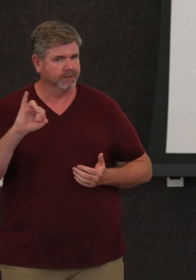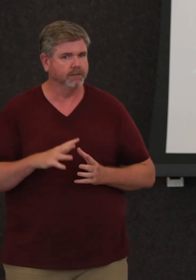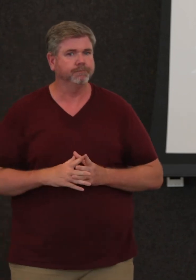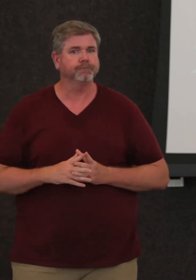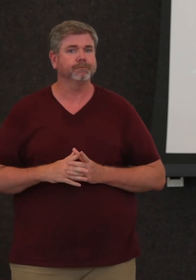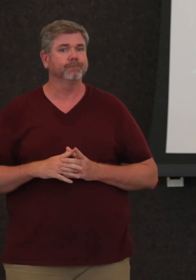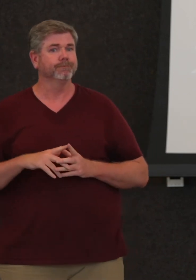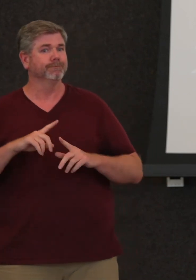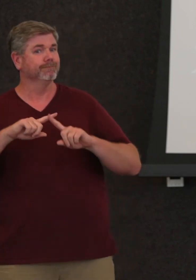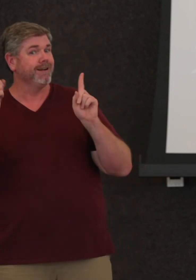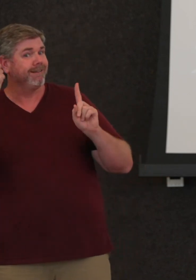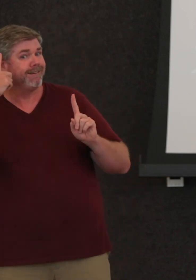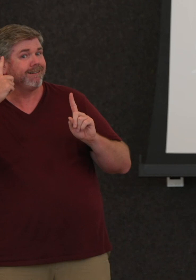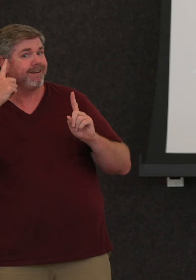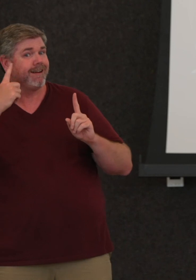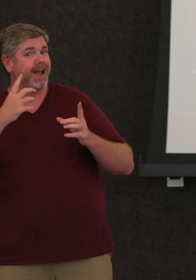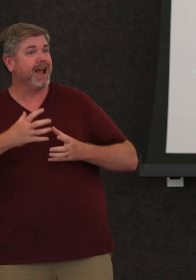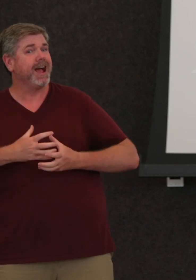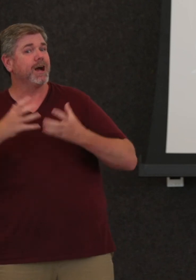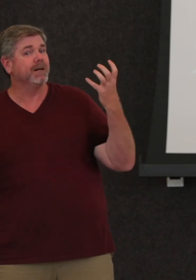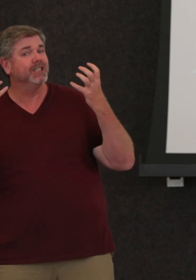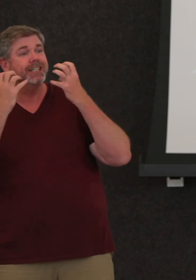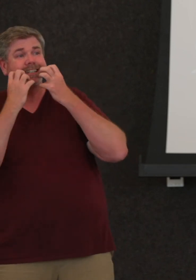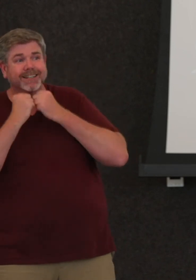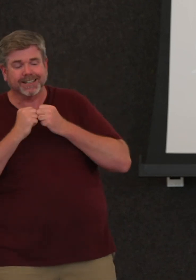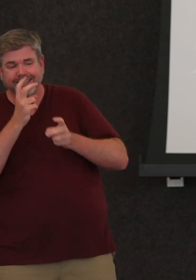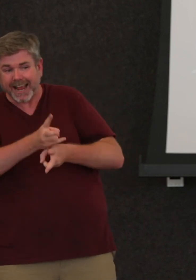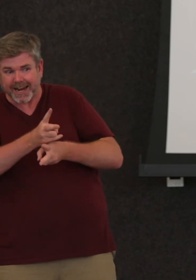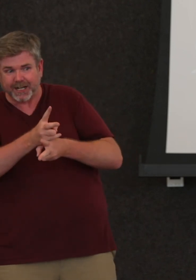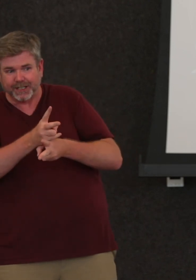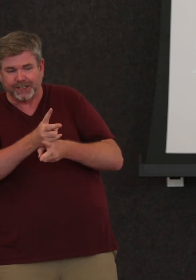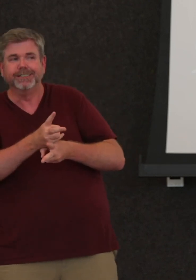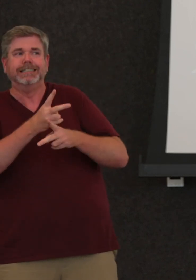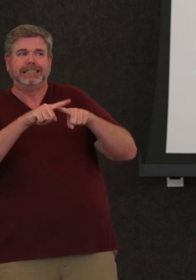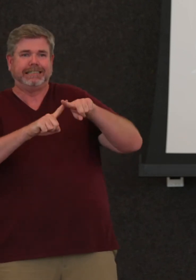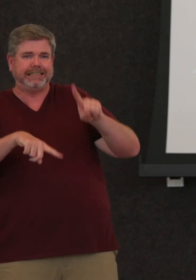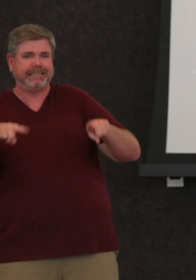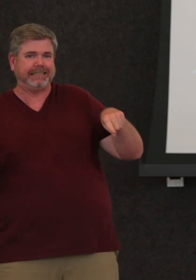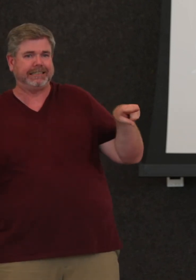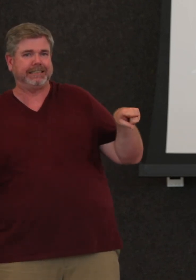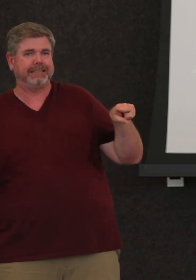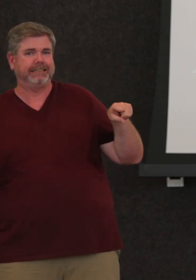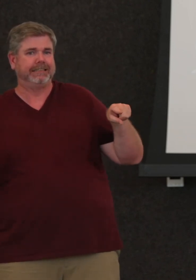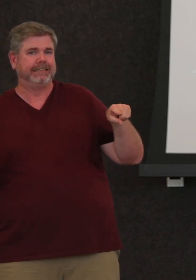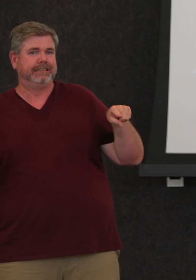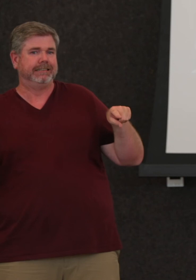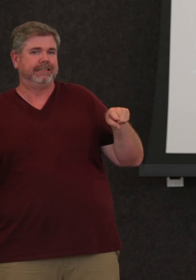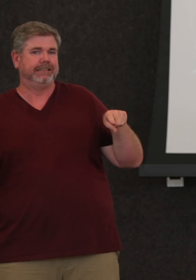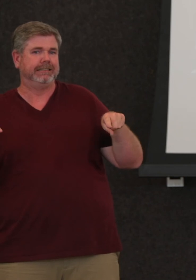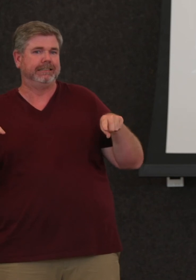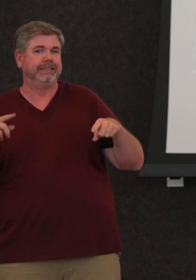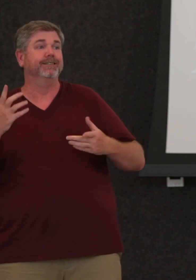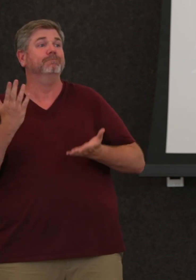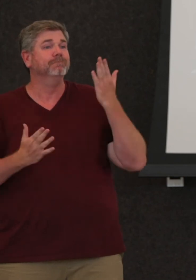may differ because some insurances don't accept, for example, residential care or detox.